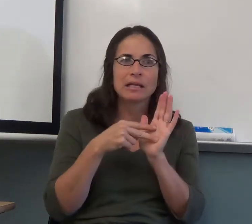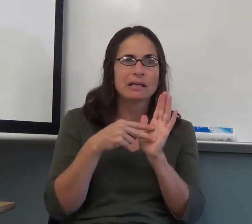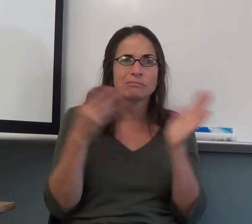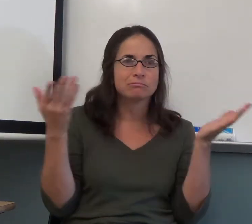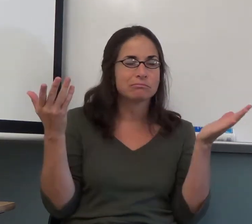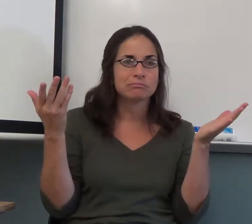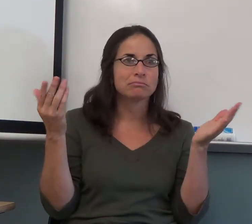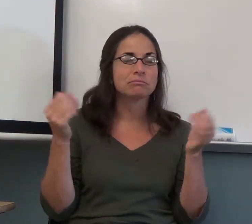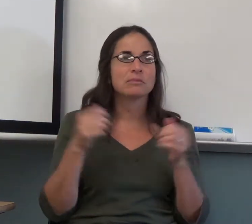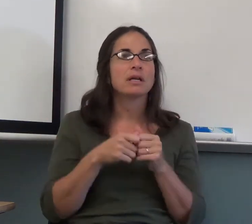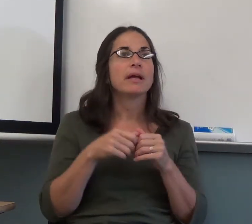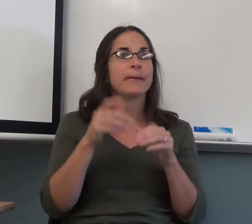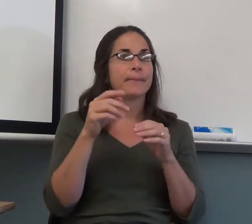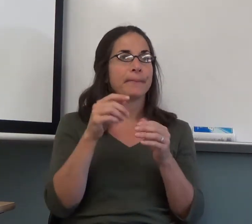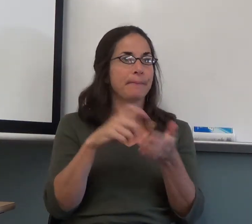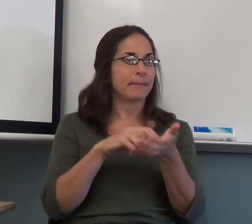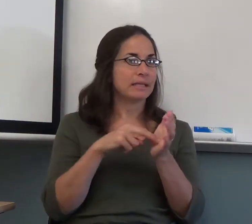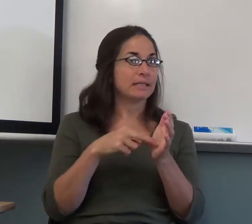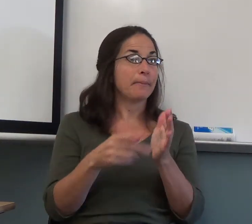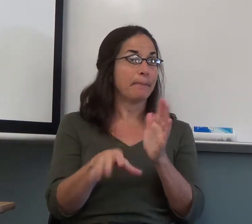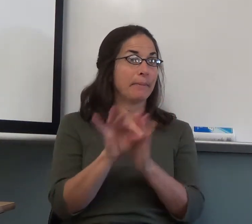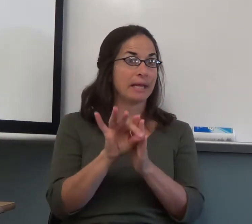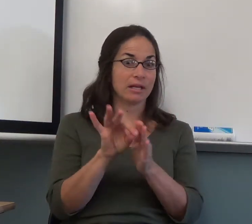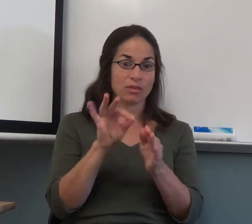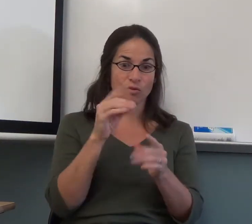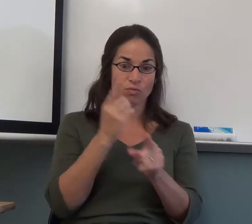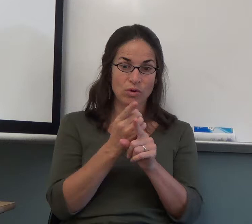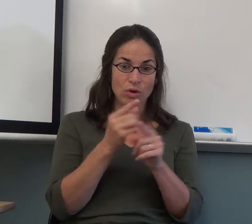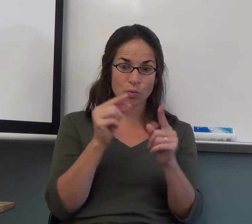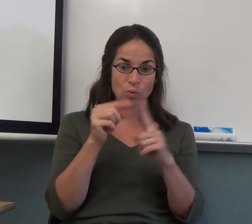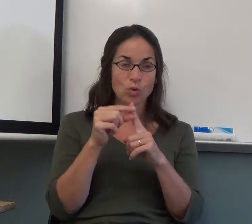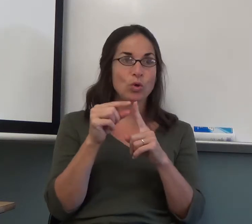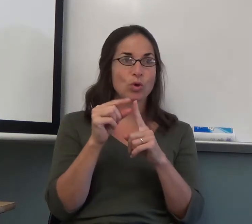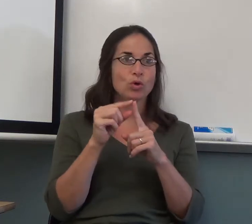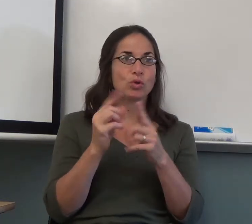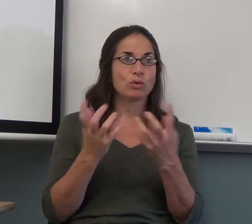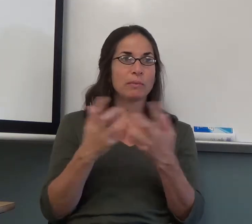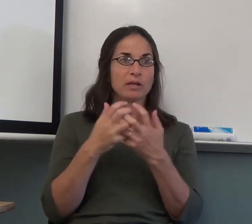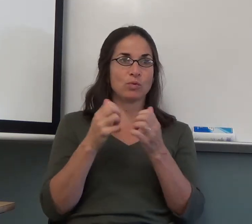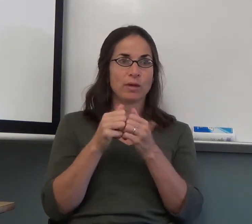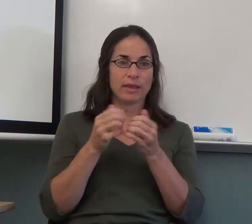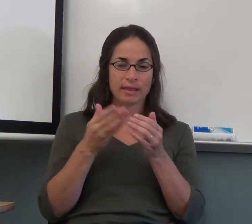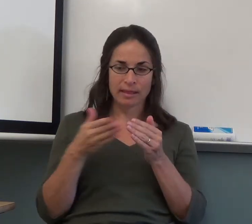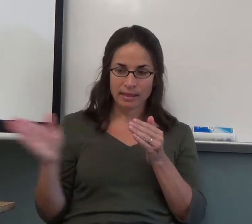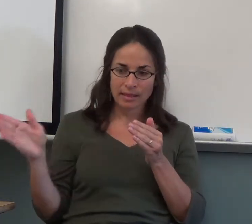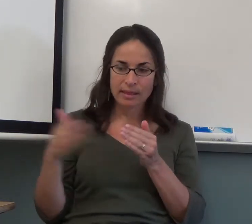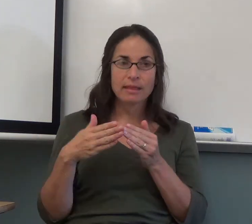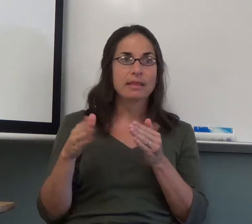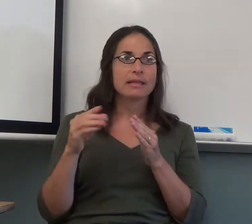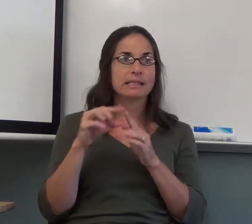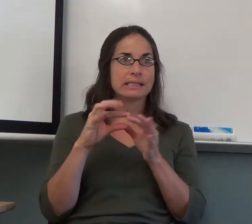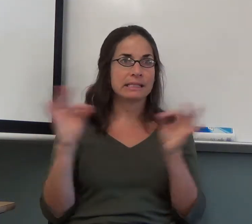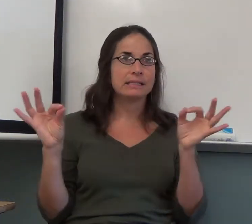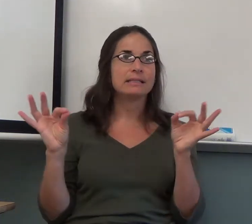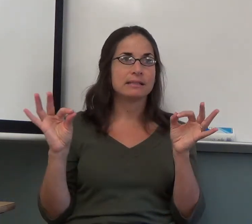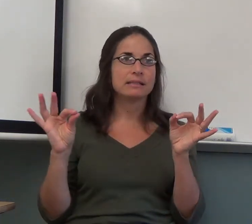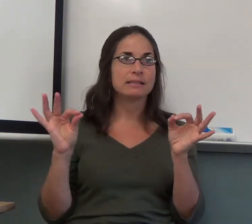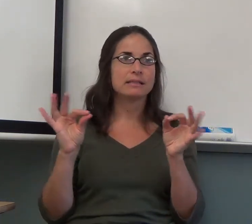the right word to go with the rest of the sentence, don't I? Is that true? You remember